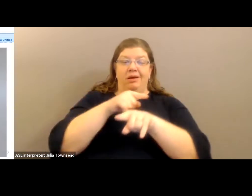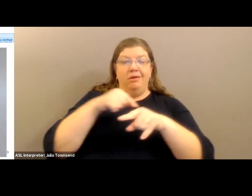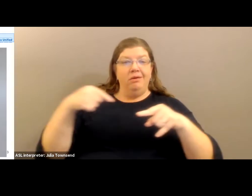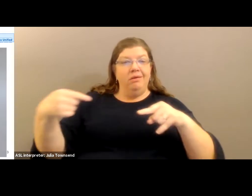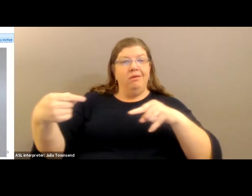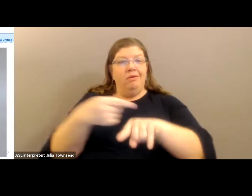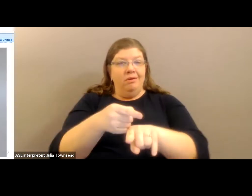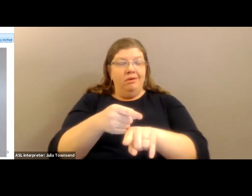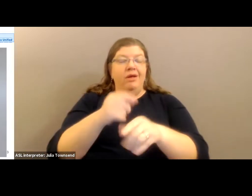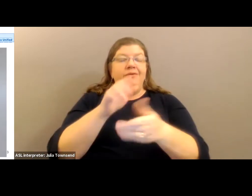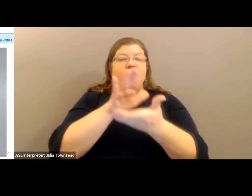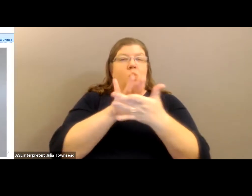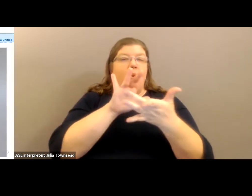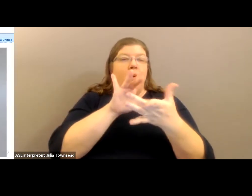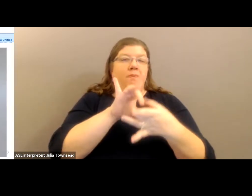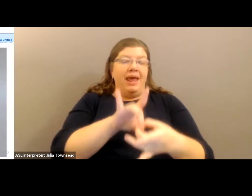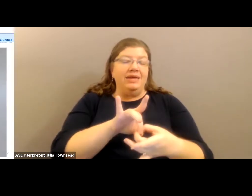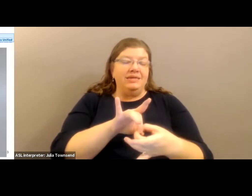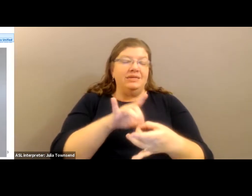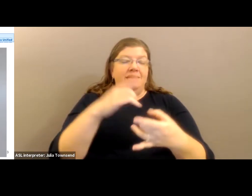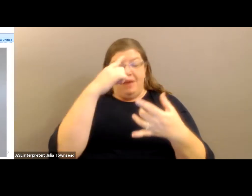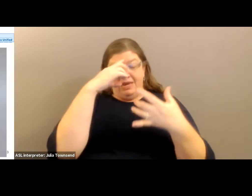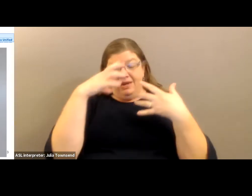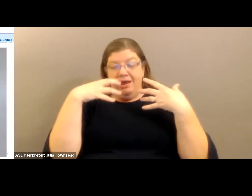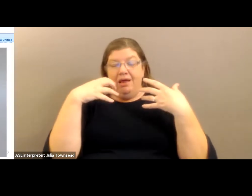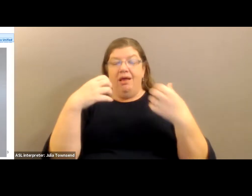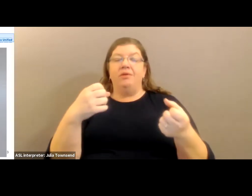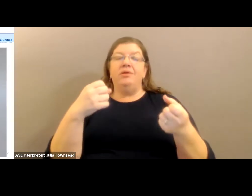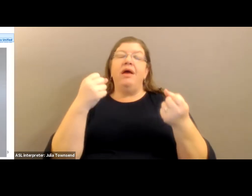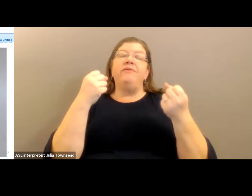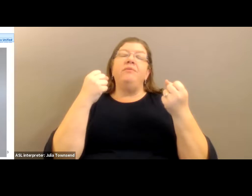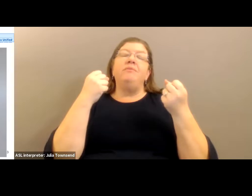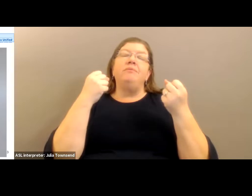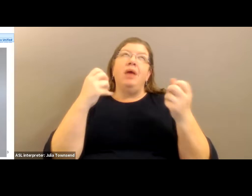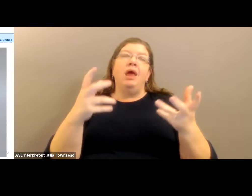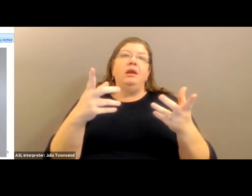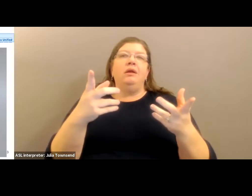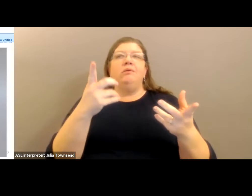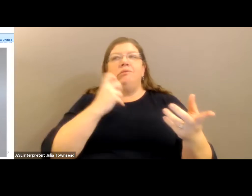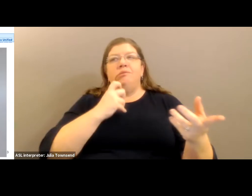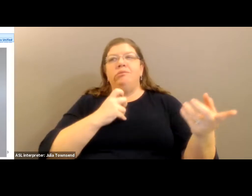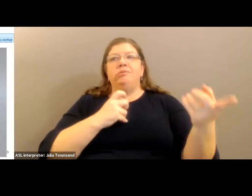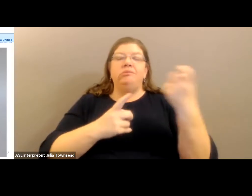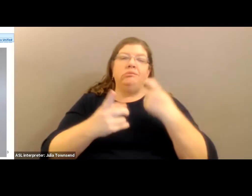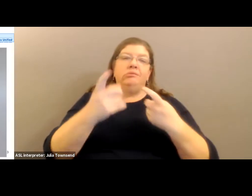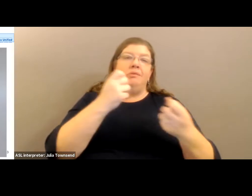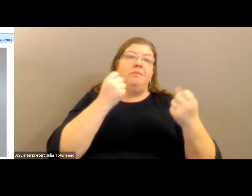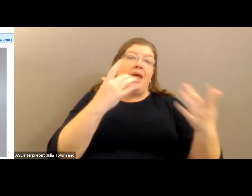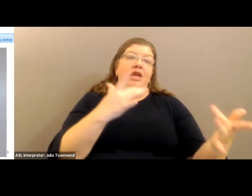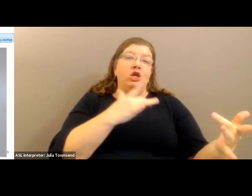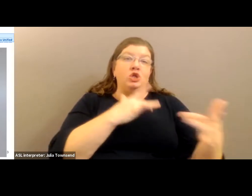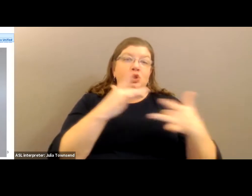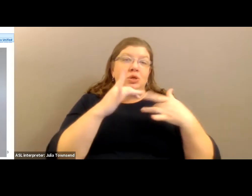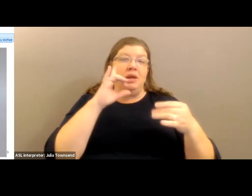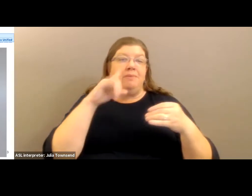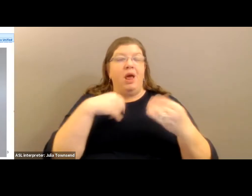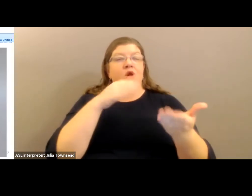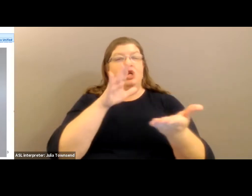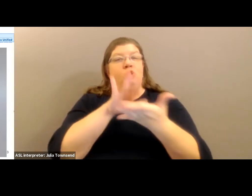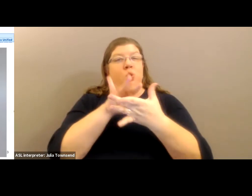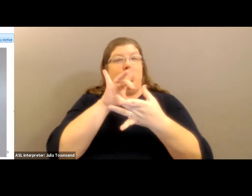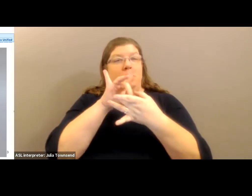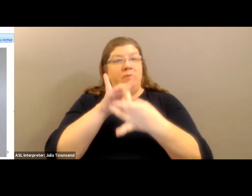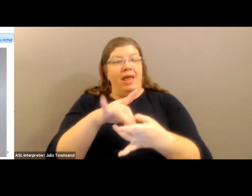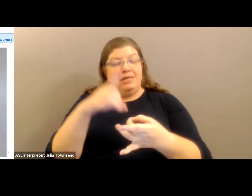health services, I've fielded many questions about and concerns about the supply of school-based mental